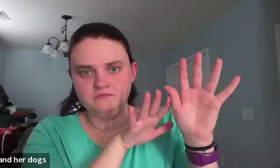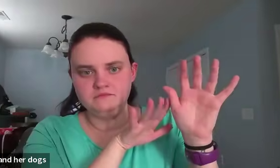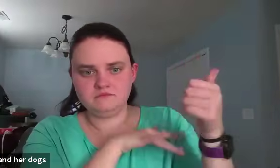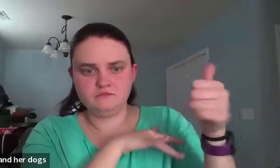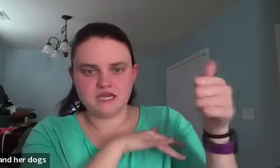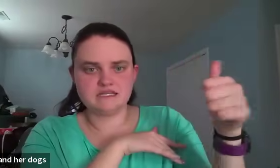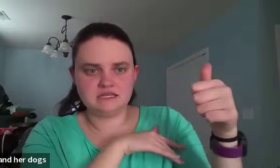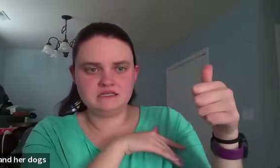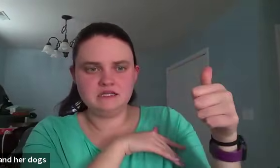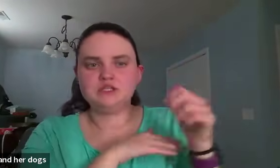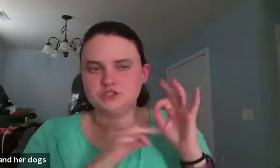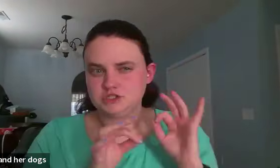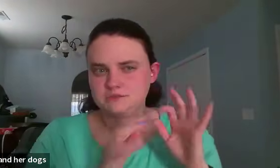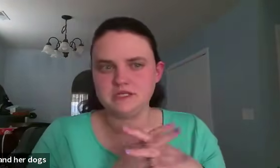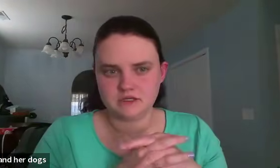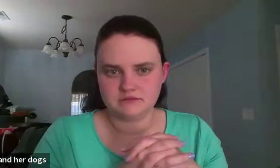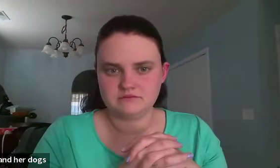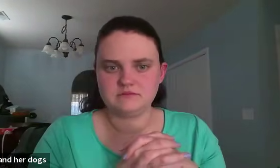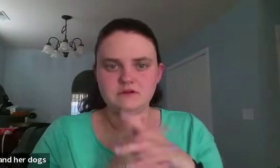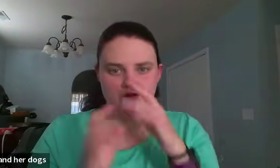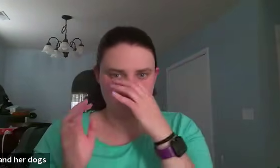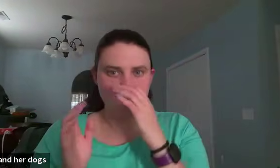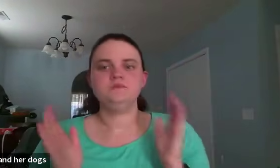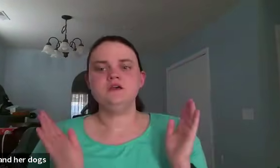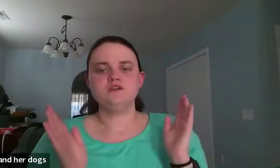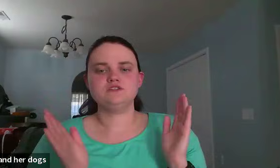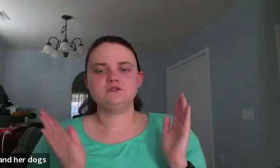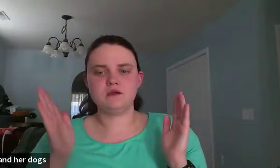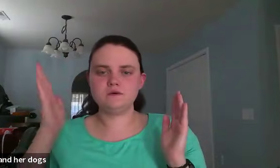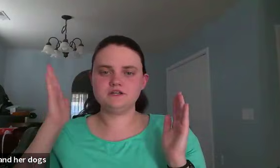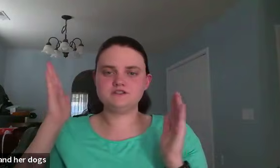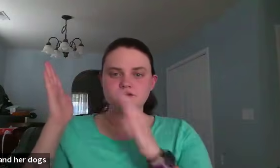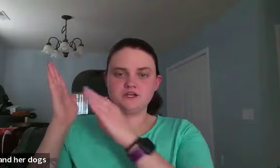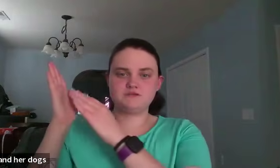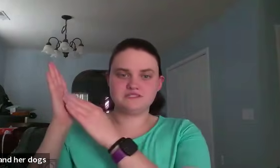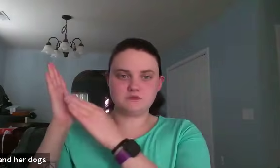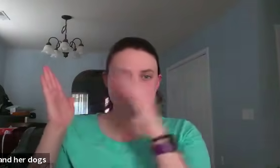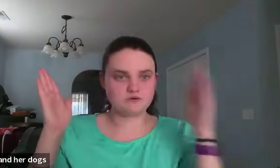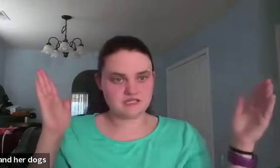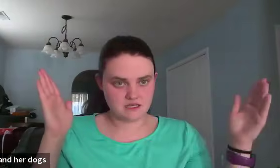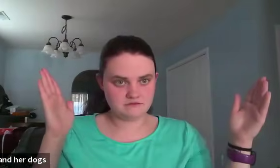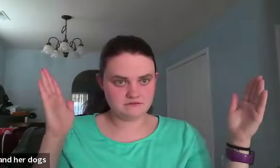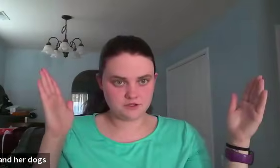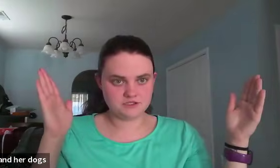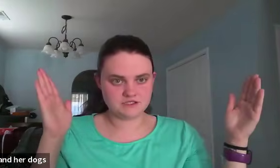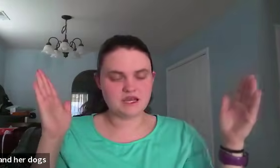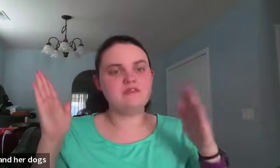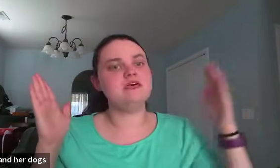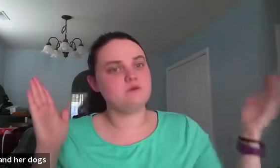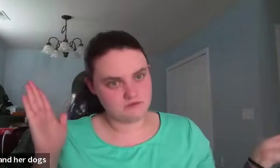thumb with that 10, you should be good. All right. So now what we're going to do is we're going to go 0 through 10 first, and then we'll move